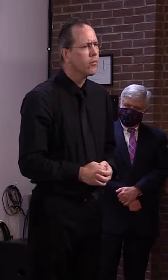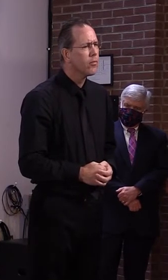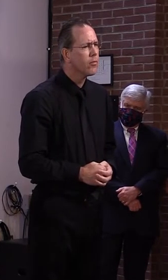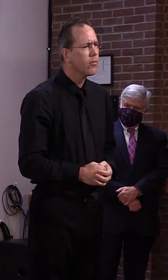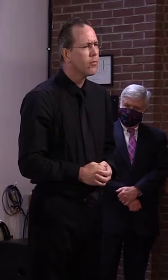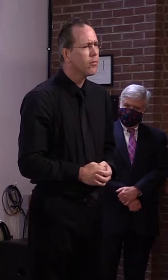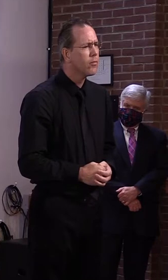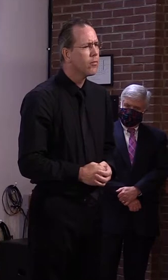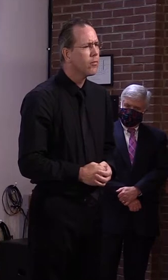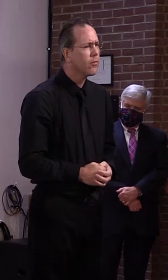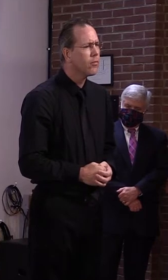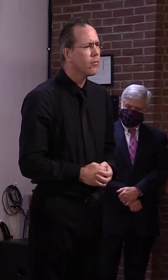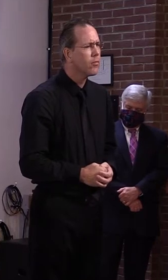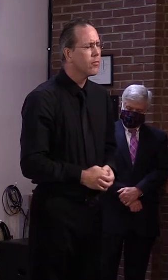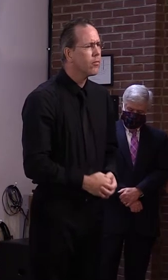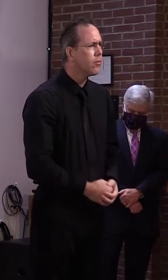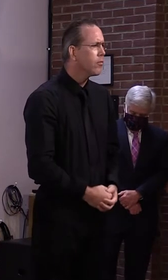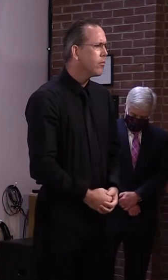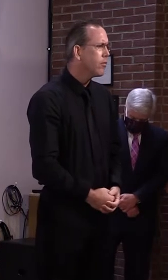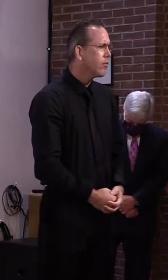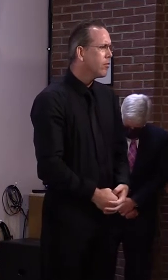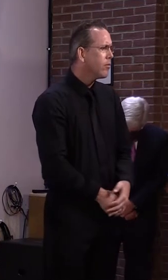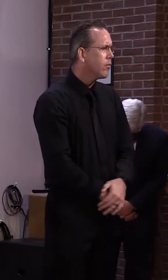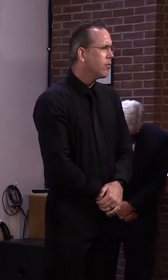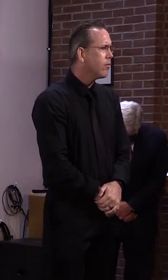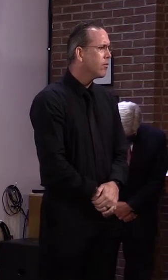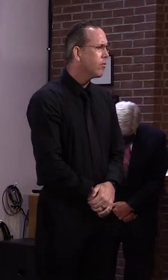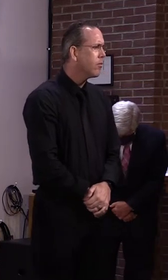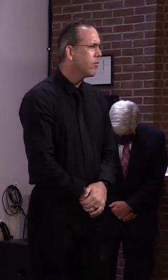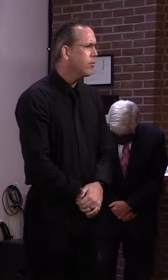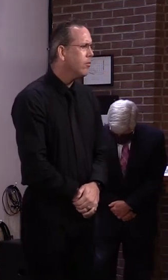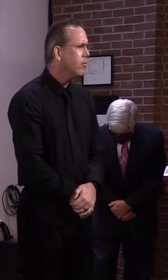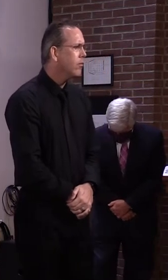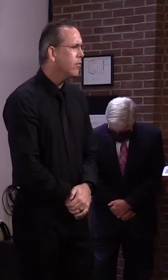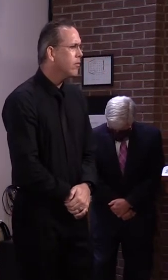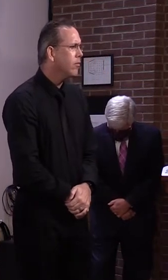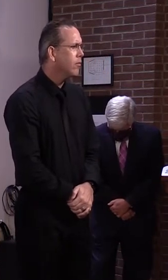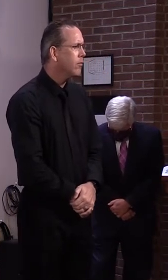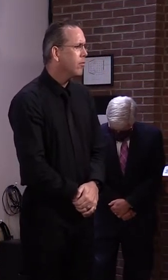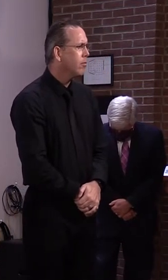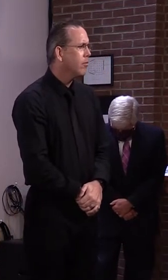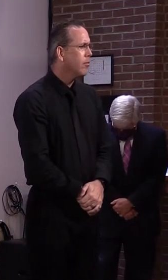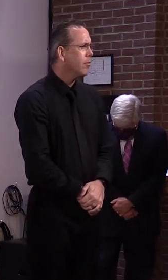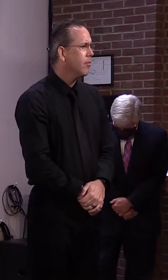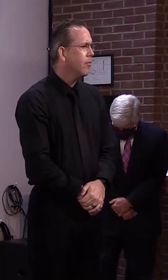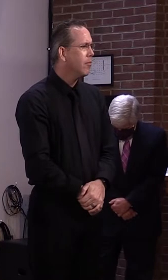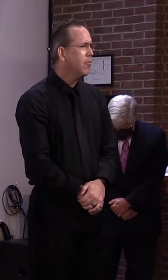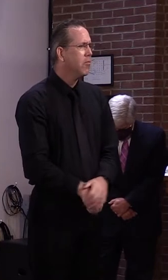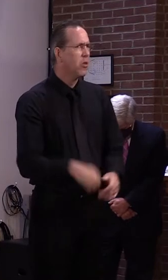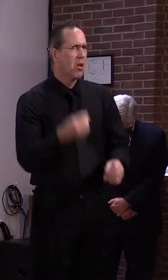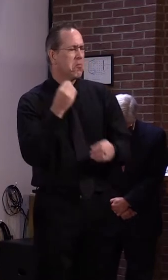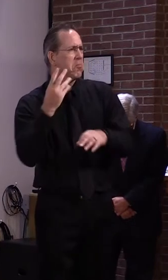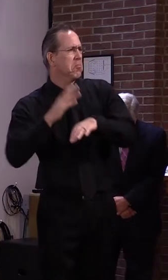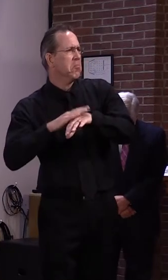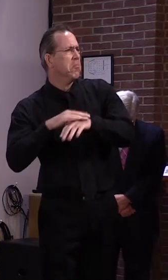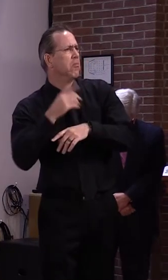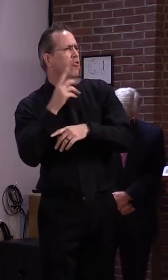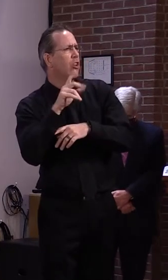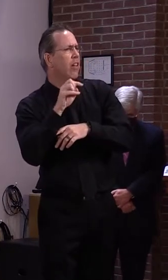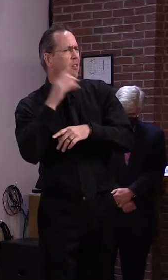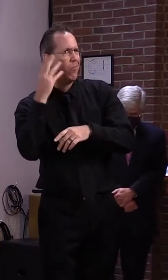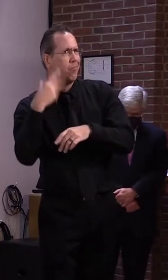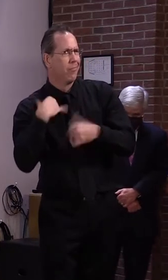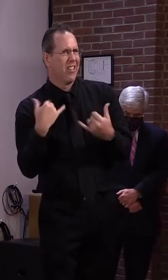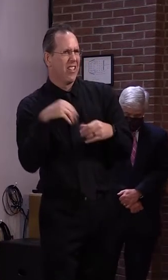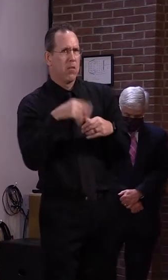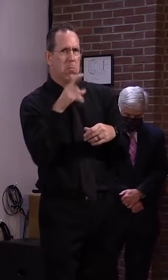one person not wearing a mask, so that was pretty encouraging. As far as this, turning the spigot more on the general economy, you'd